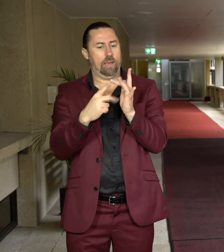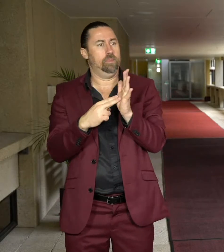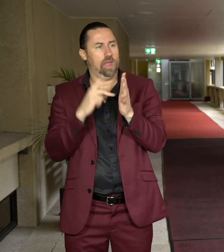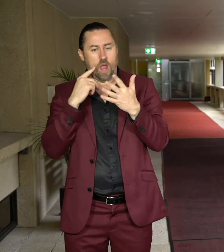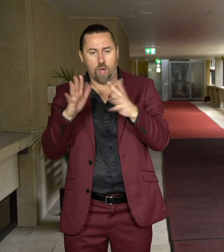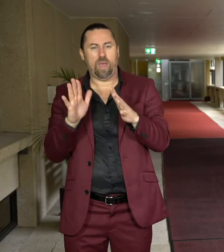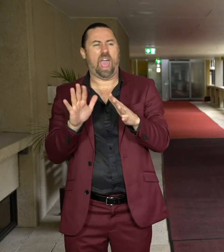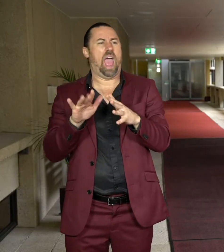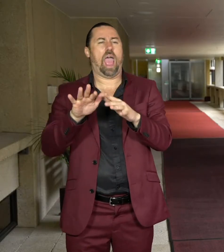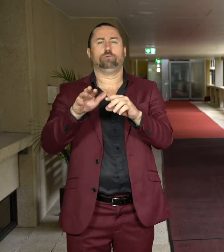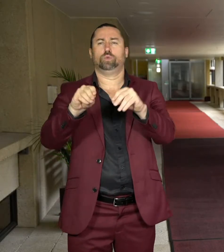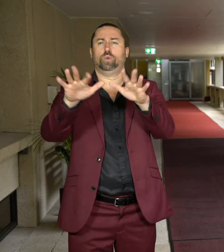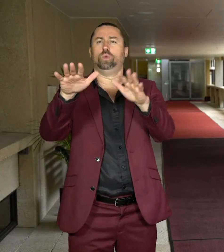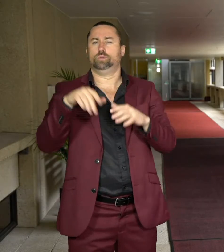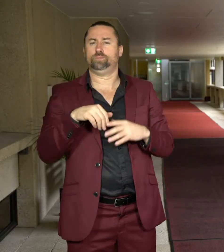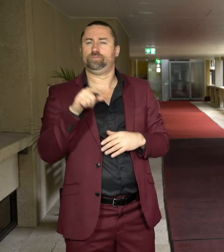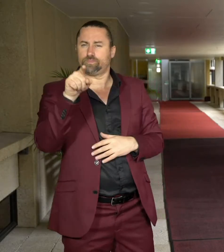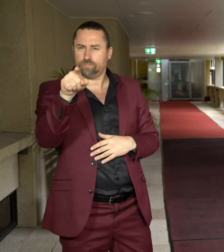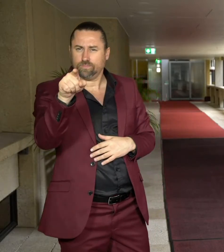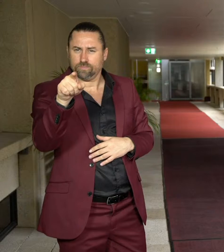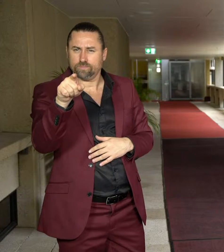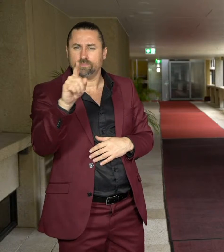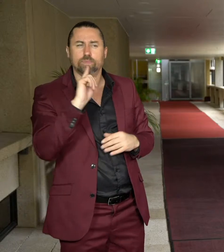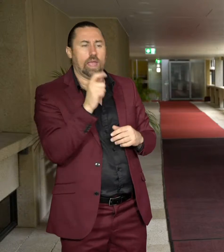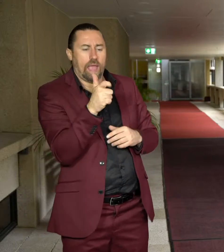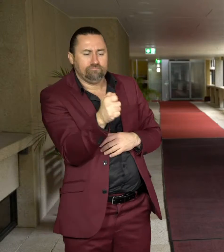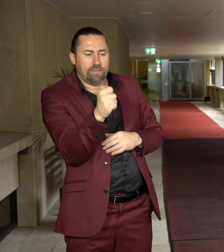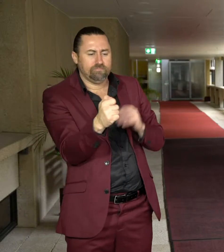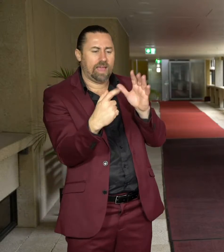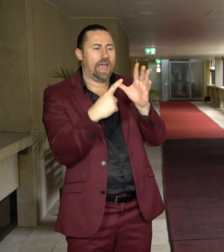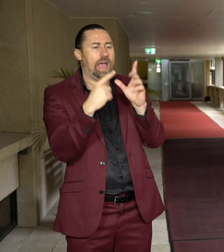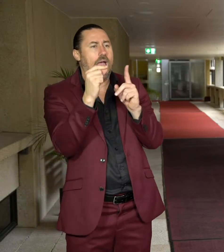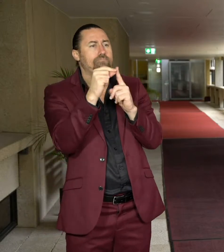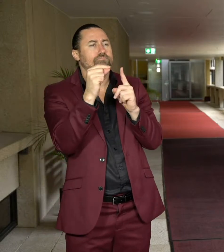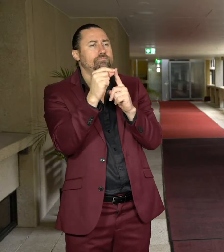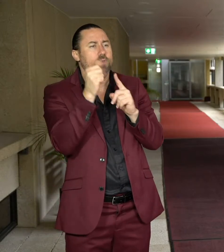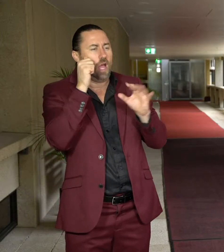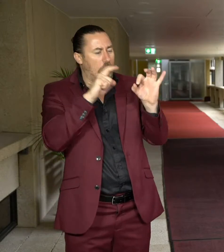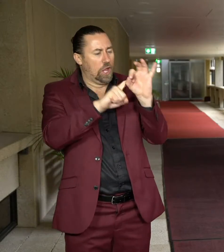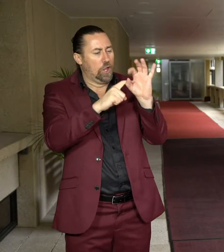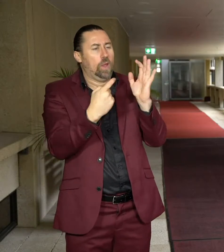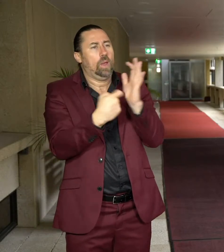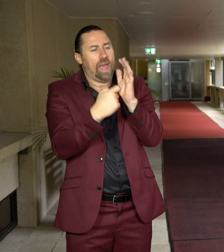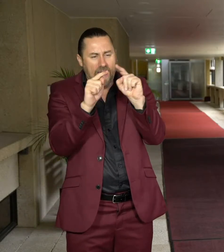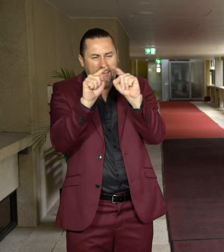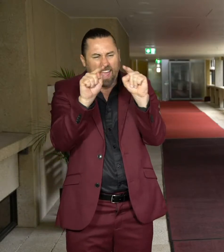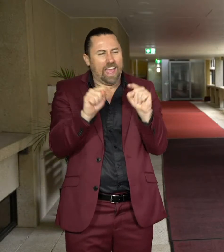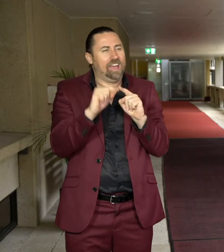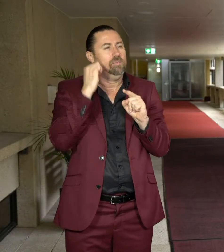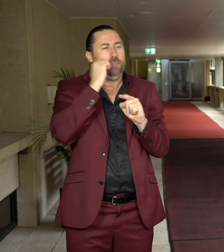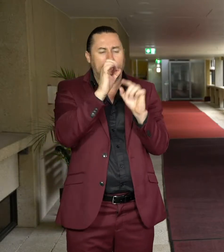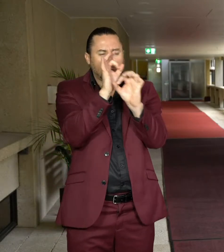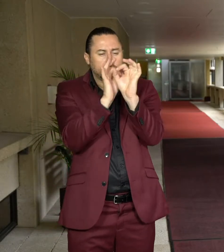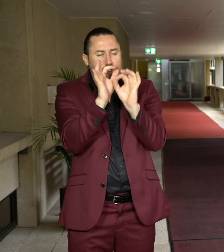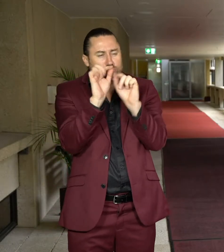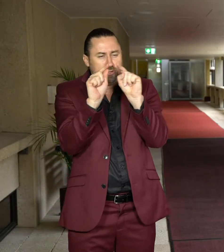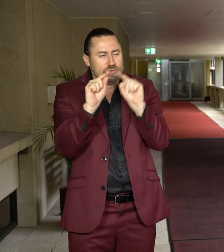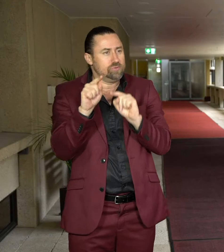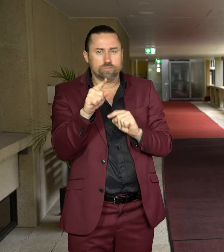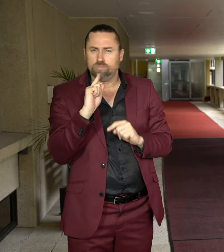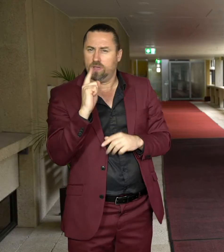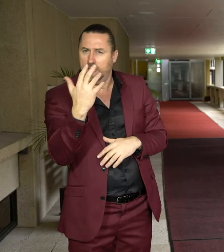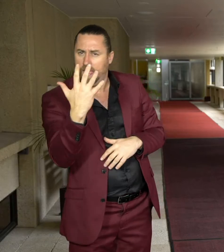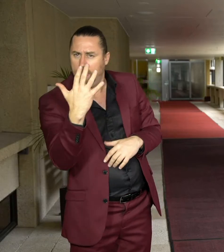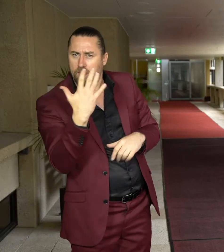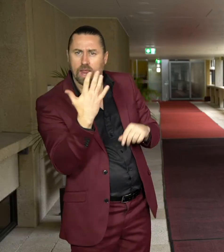outdoors. I just have a few questions about the check-in app and the new requirements for businesses. Any idea how many